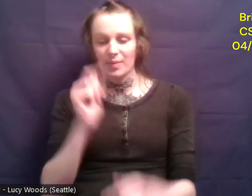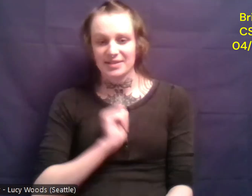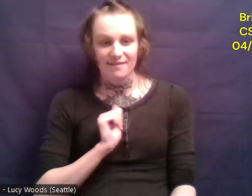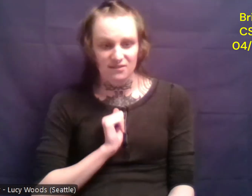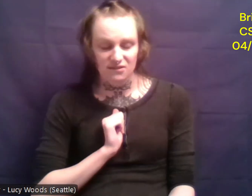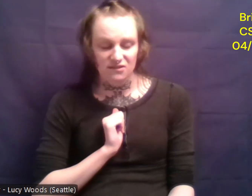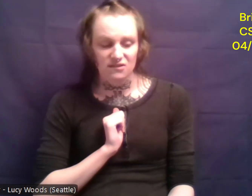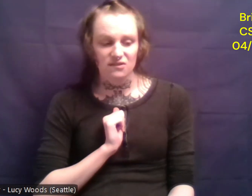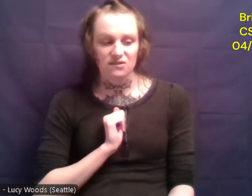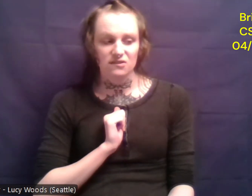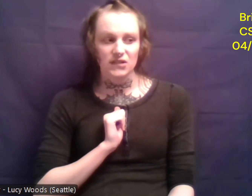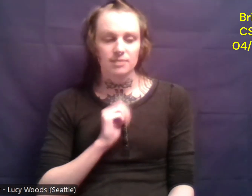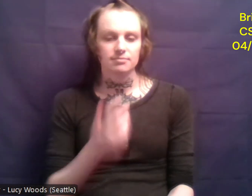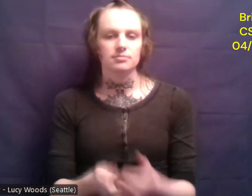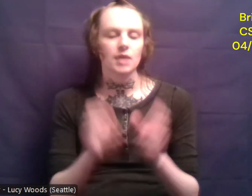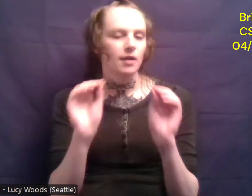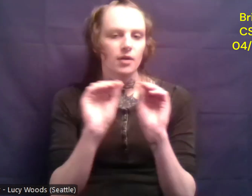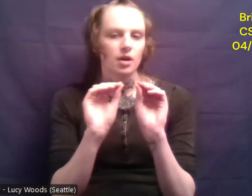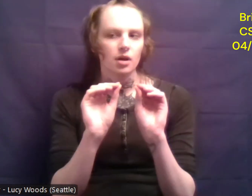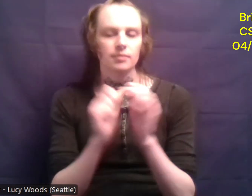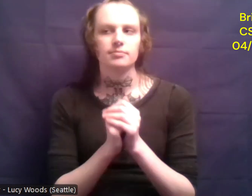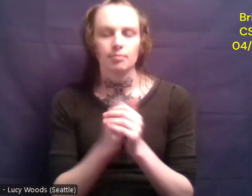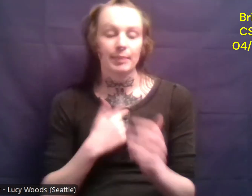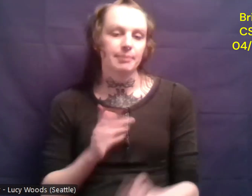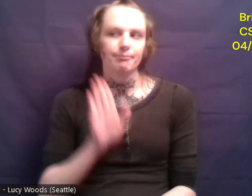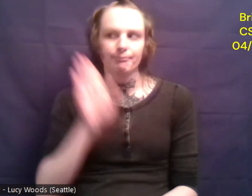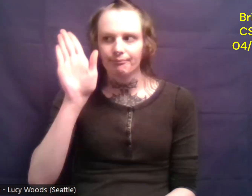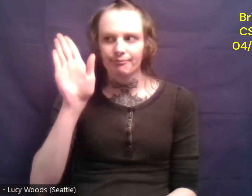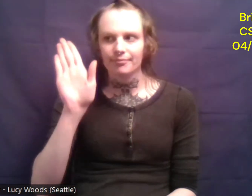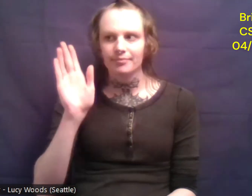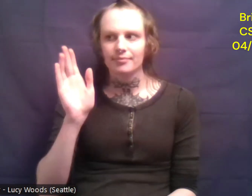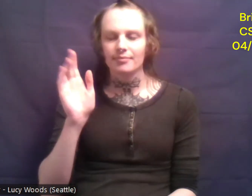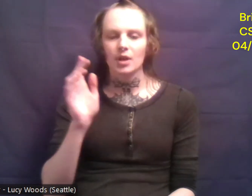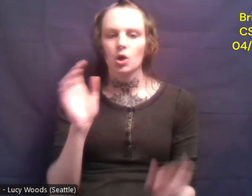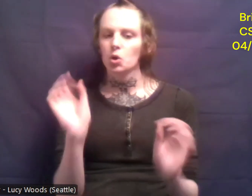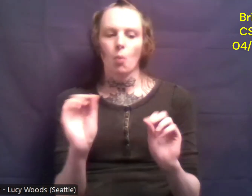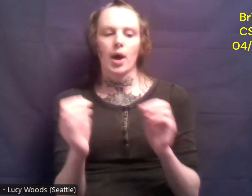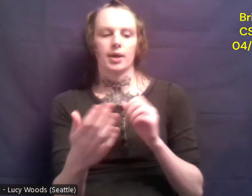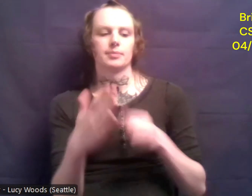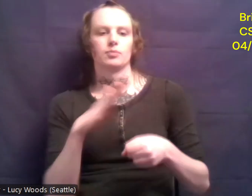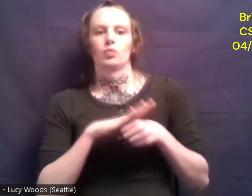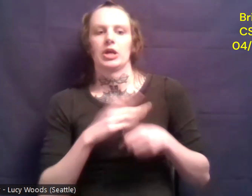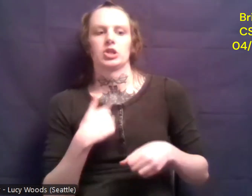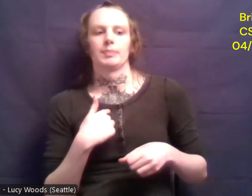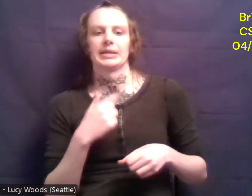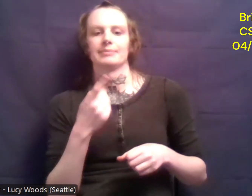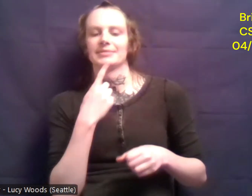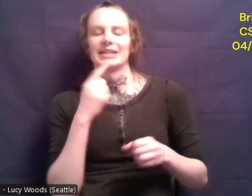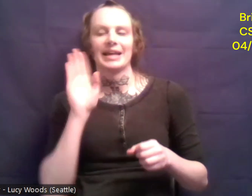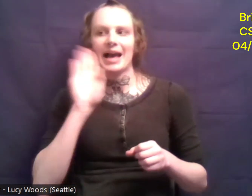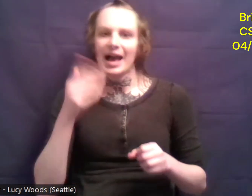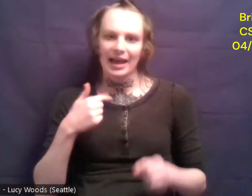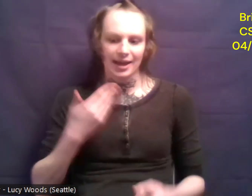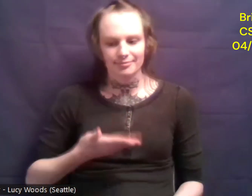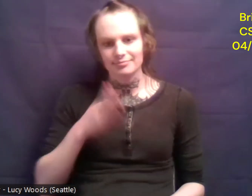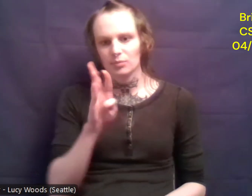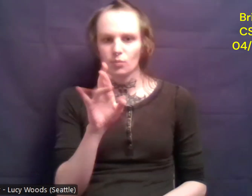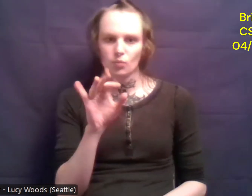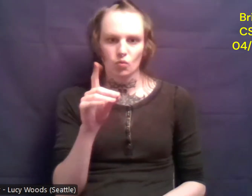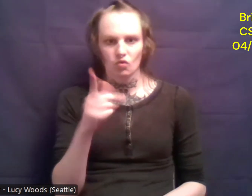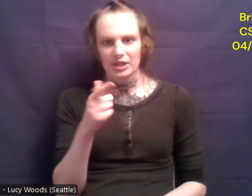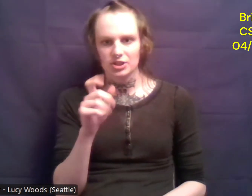me to, say like, "Hi, I'm Bridget, I'm an alcoholic," but the words just kind of fell out of my mouth.